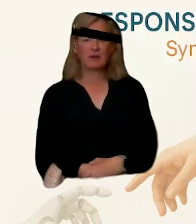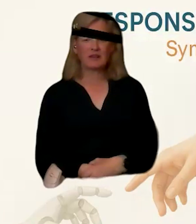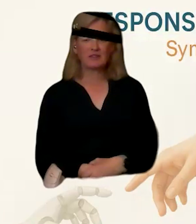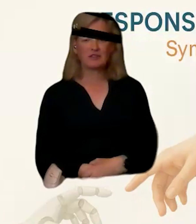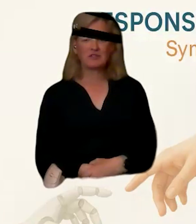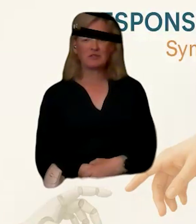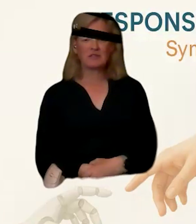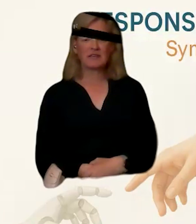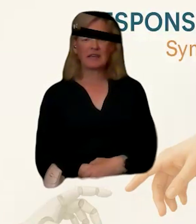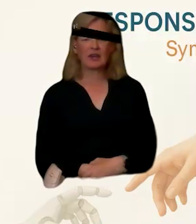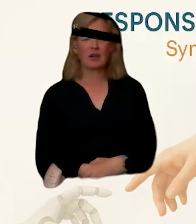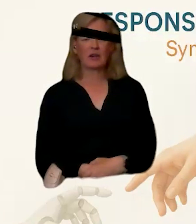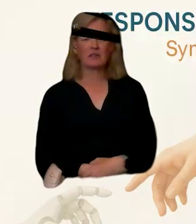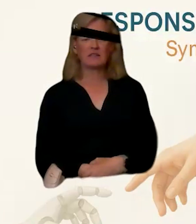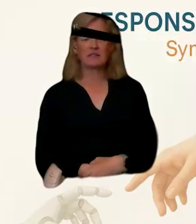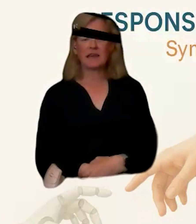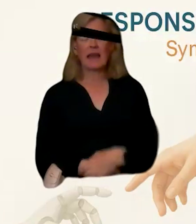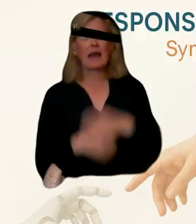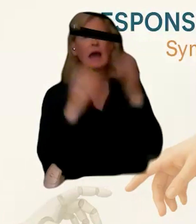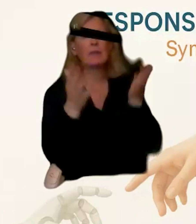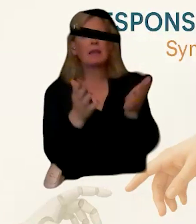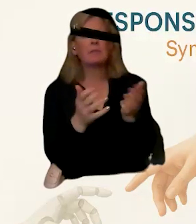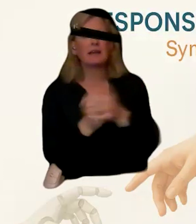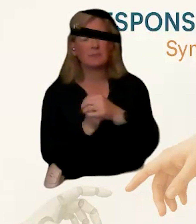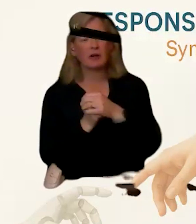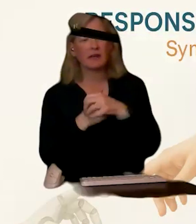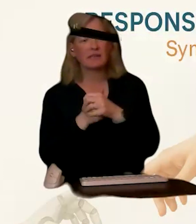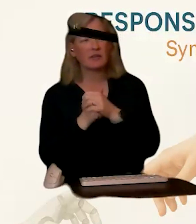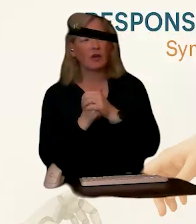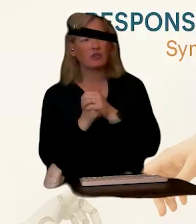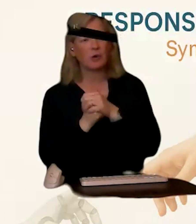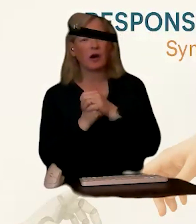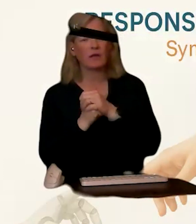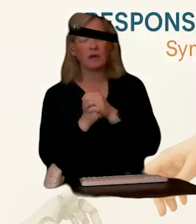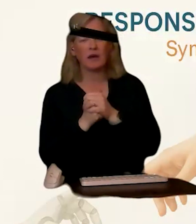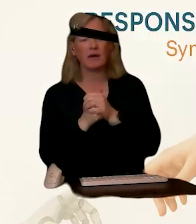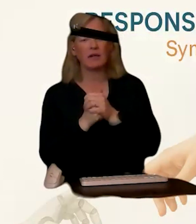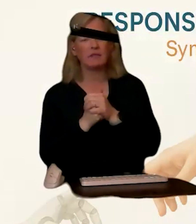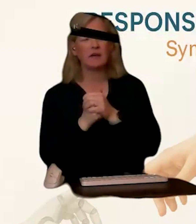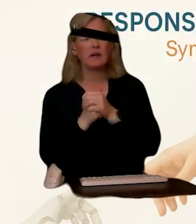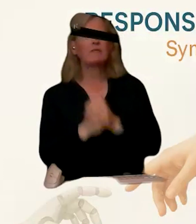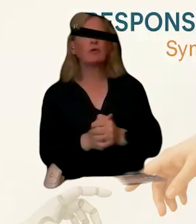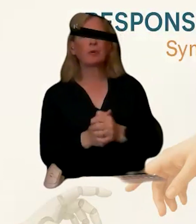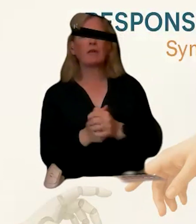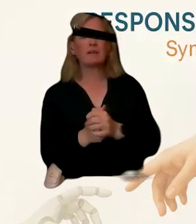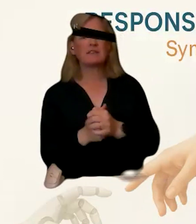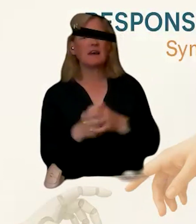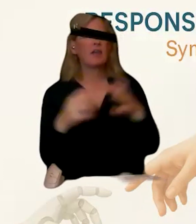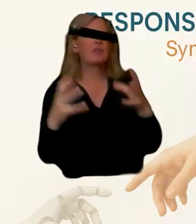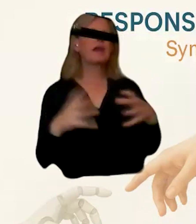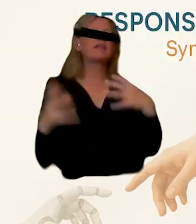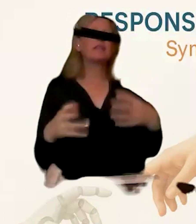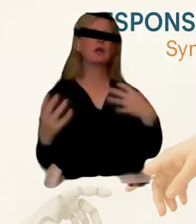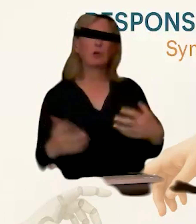of responding to yeah, Susan here to say, I mean, in my experience, a large swath of